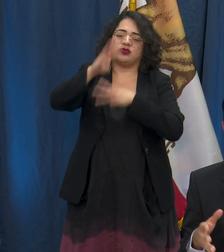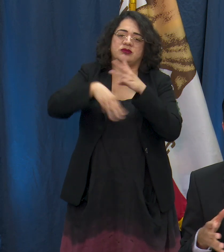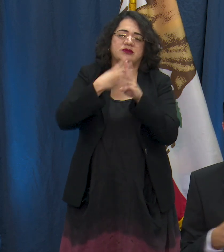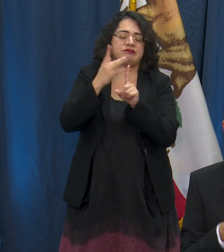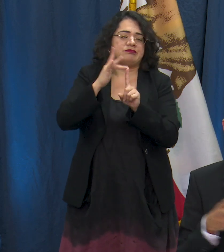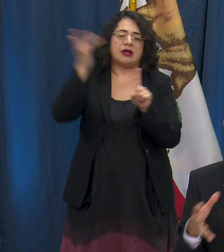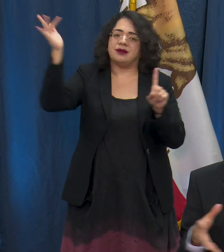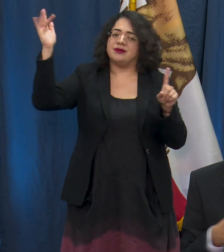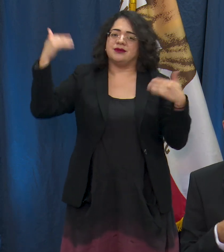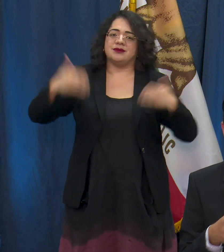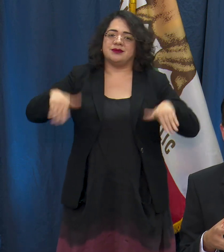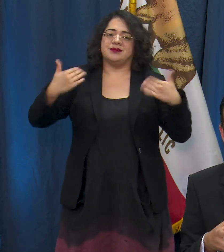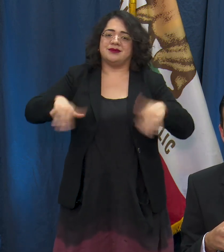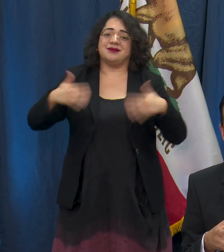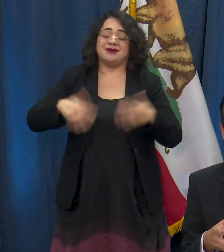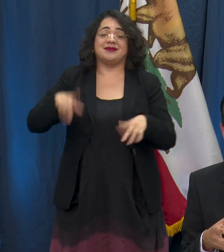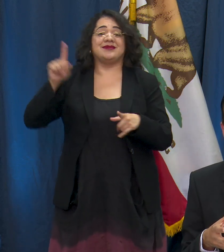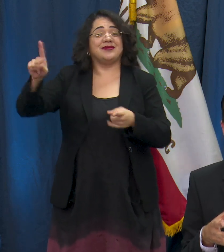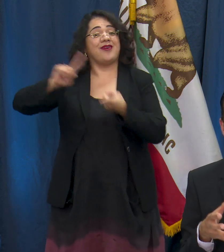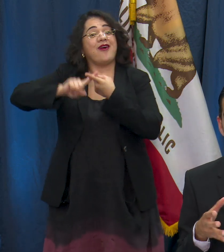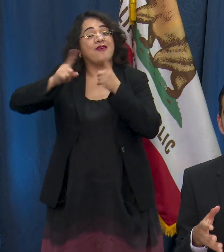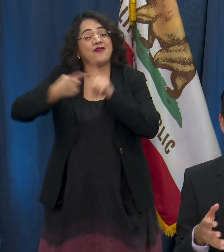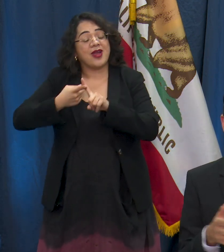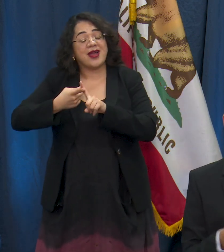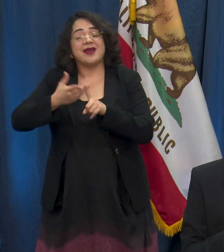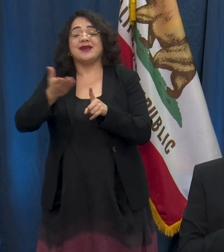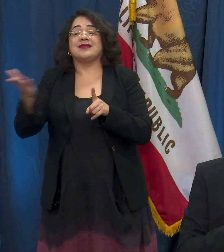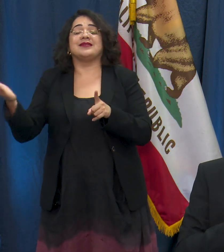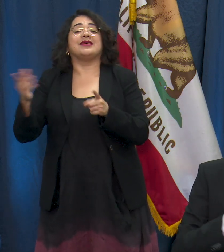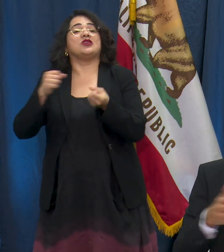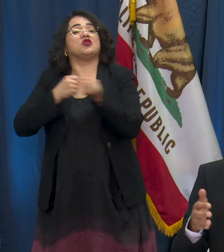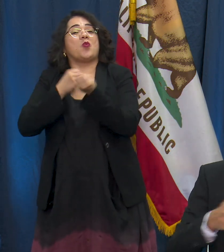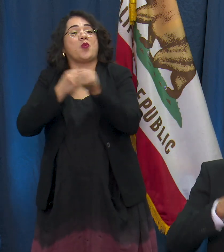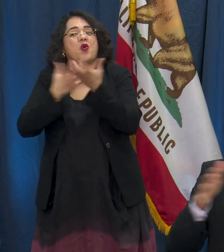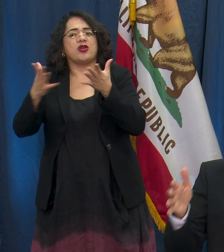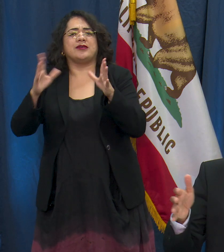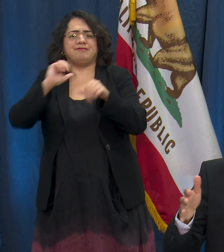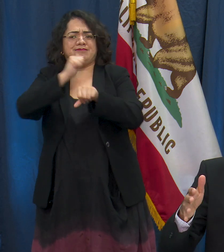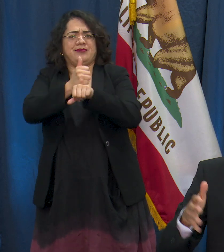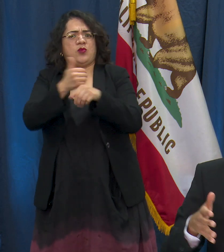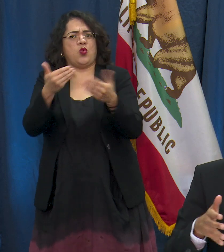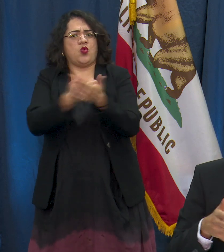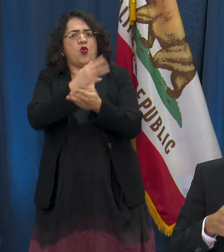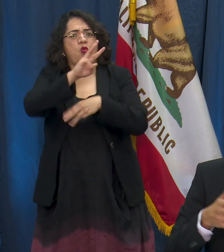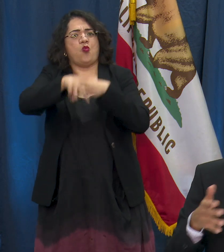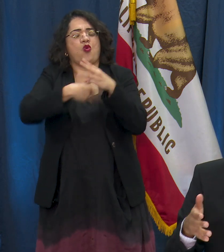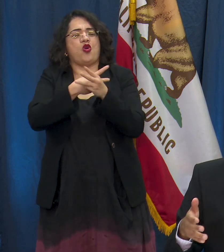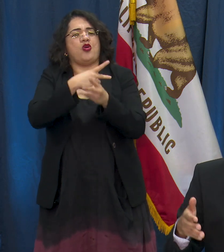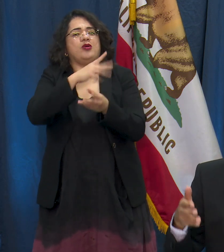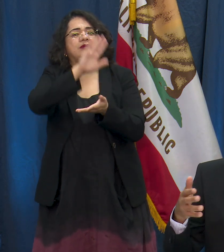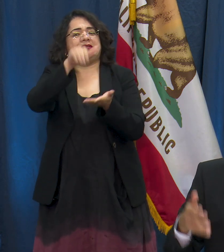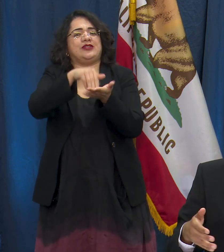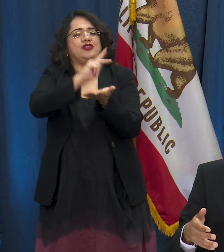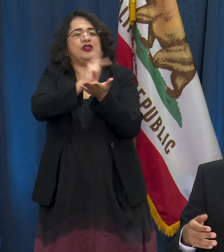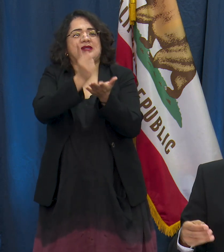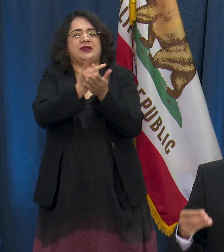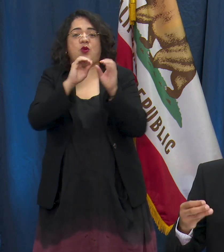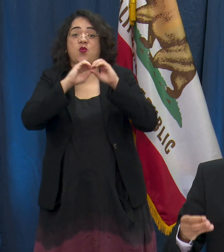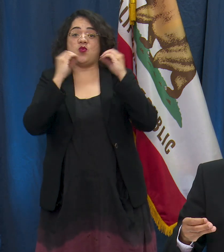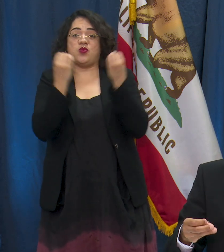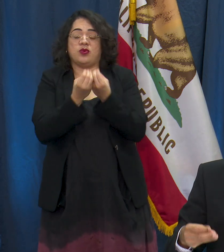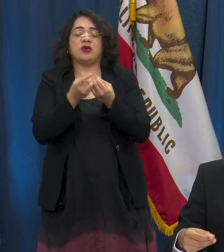this organization with friends and supporters that is going around the country and world and providing